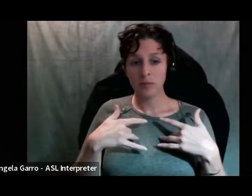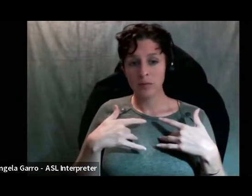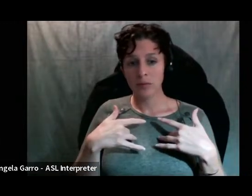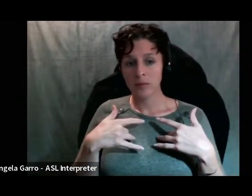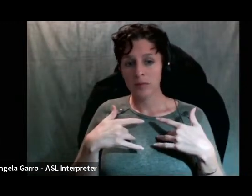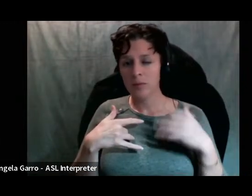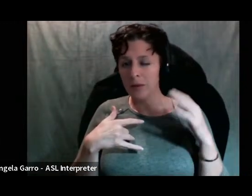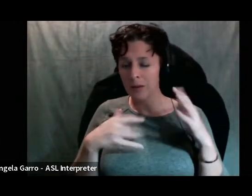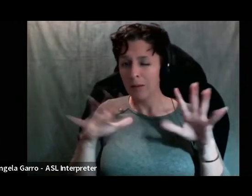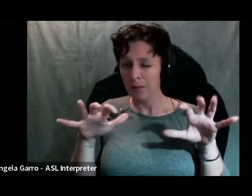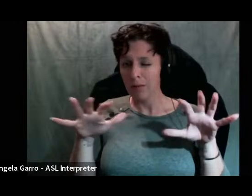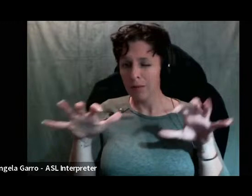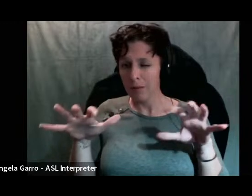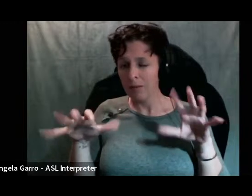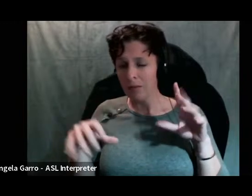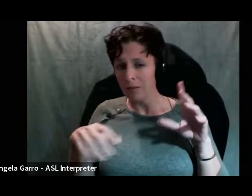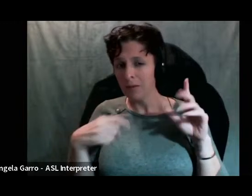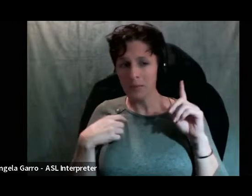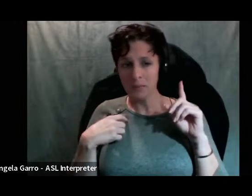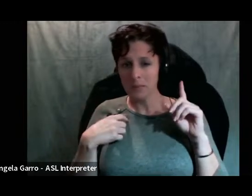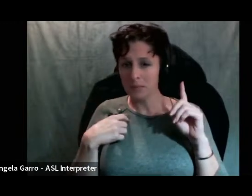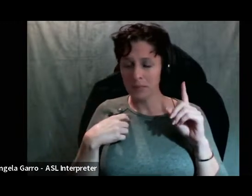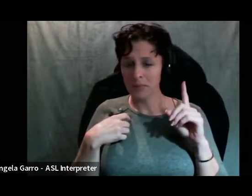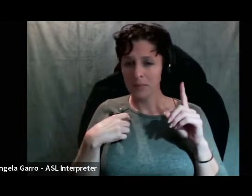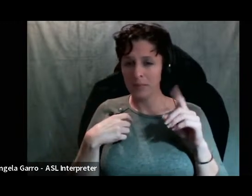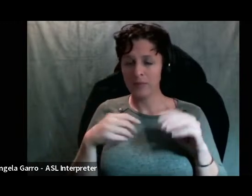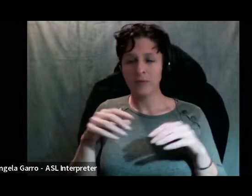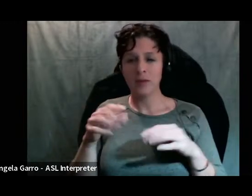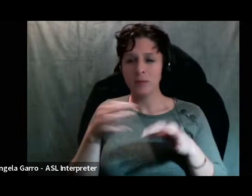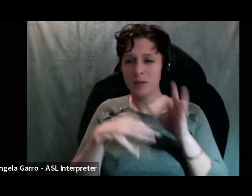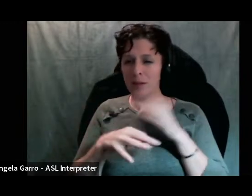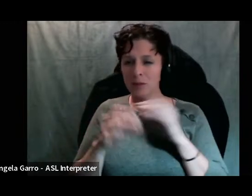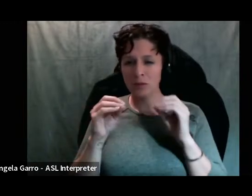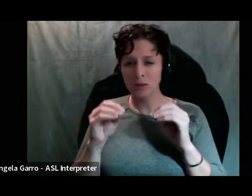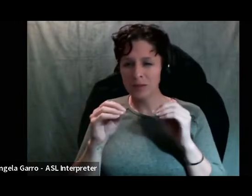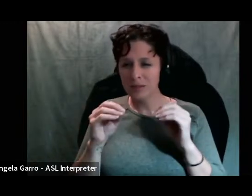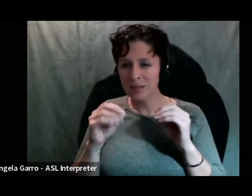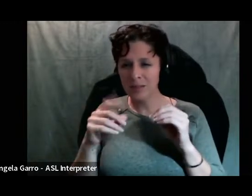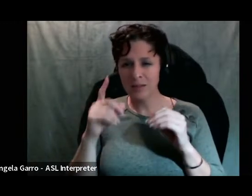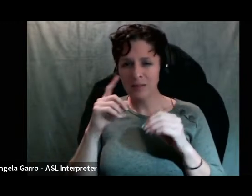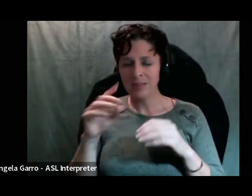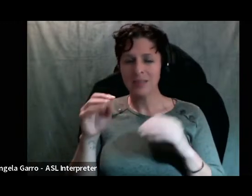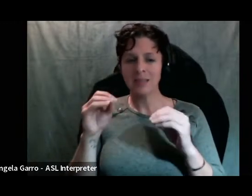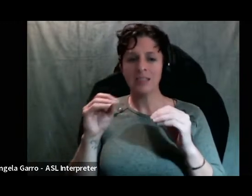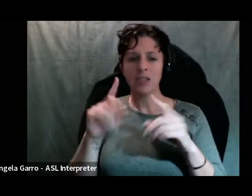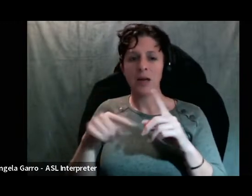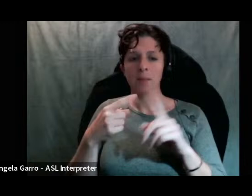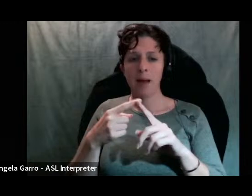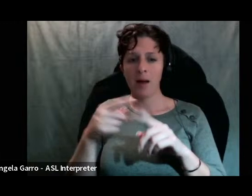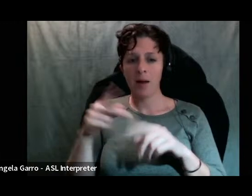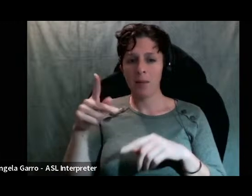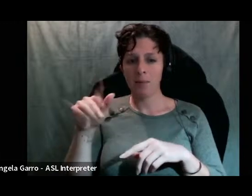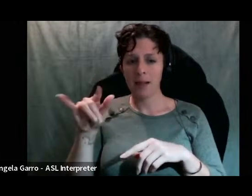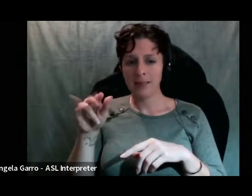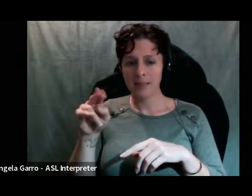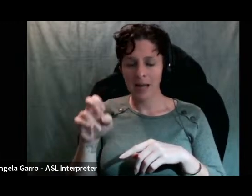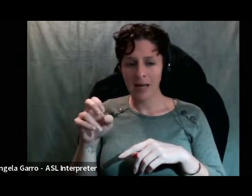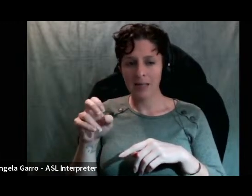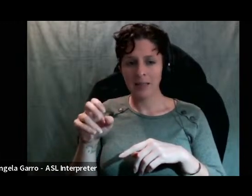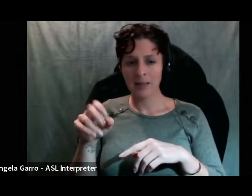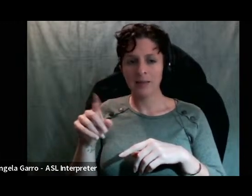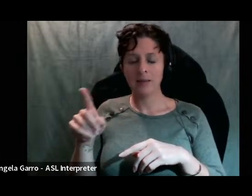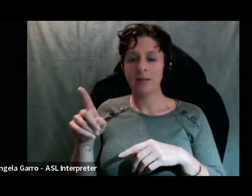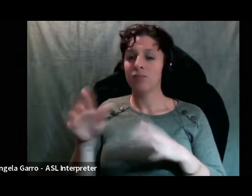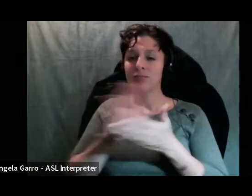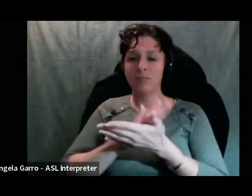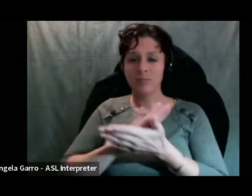fired from substitute teaching for speaking about Palestine. Ms. Al-Atma is a kind, talented, and impactful